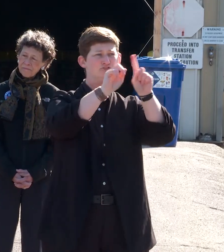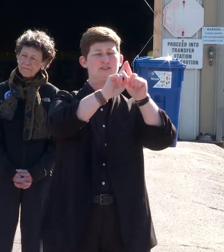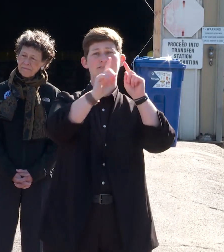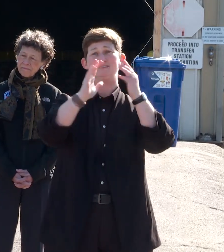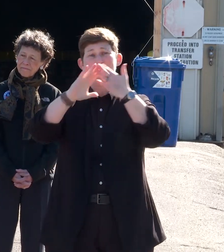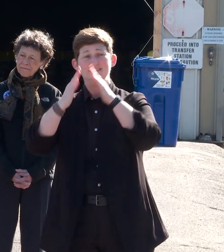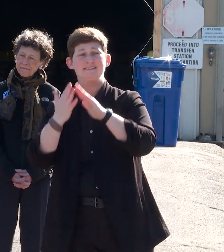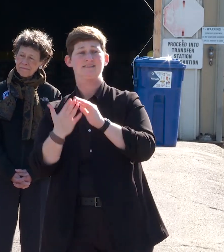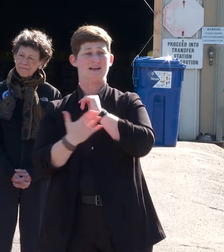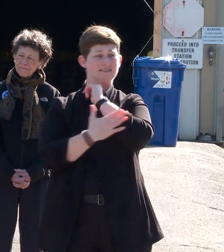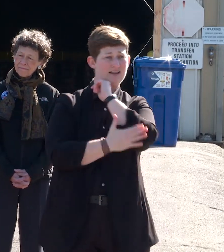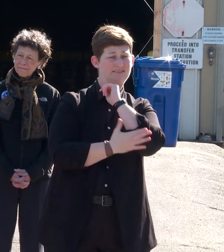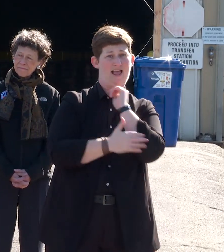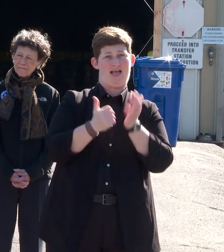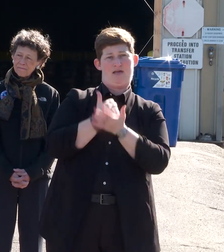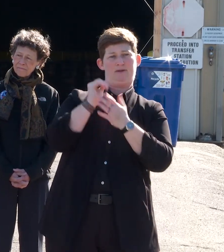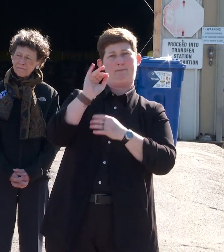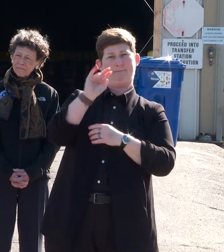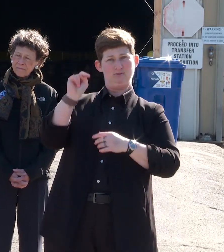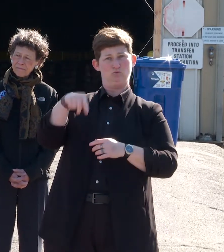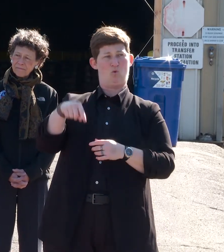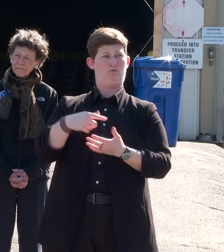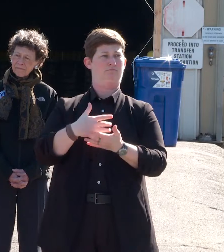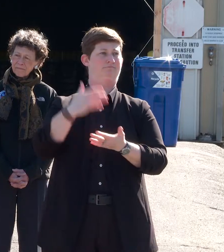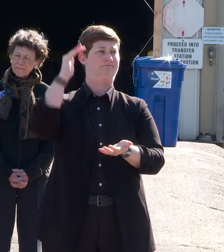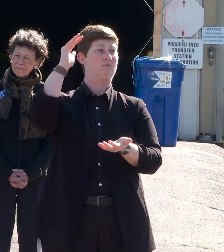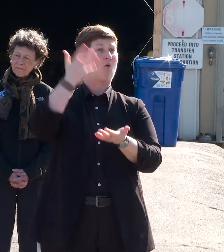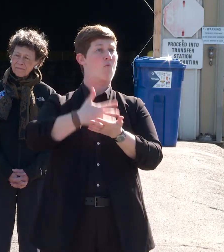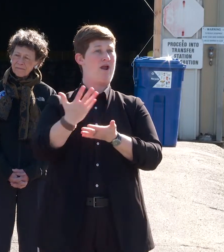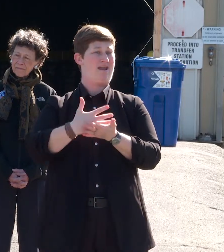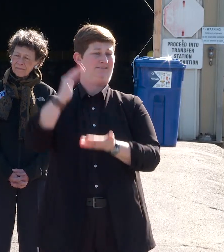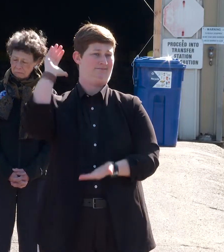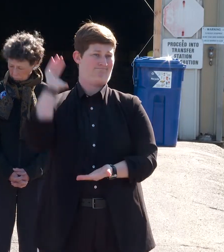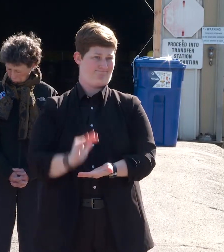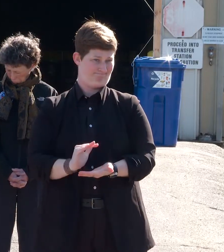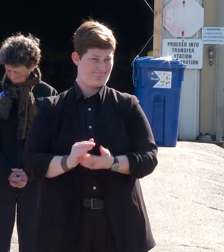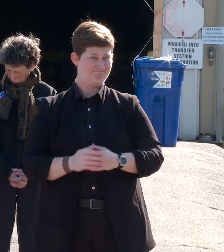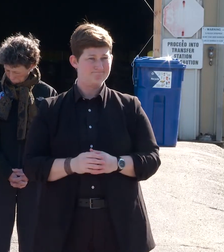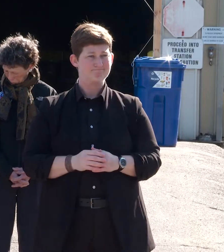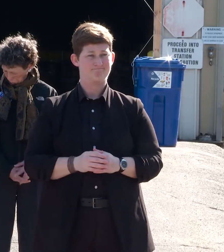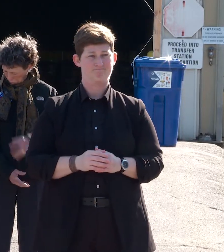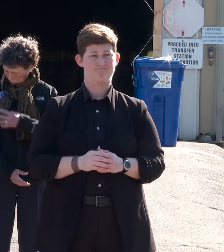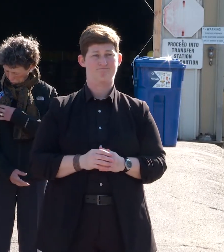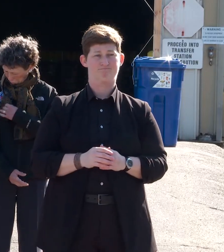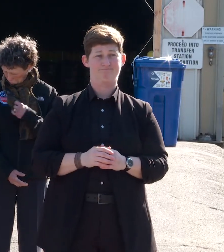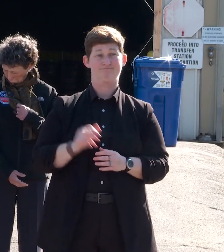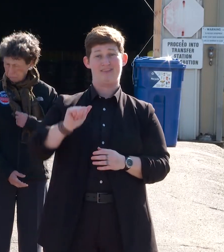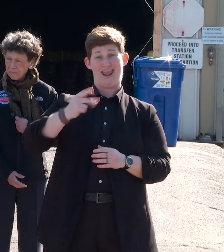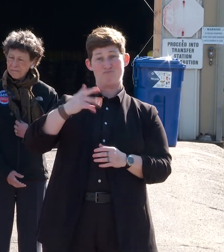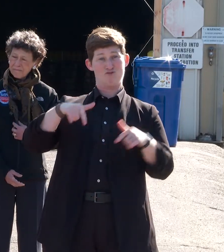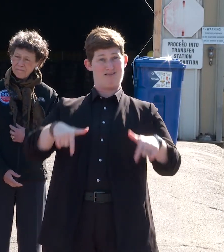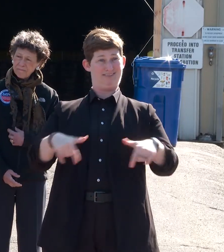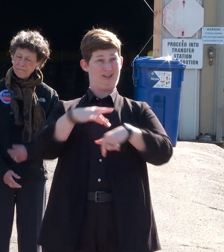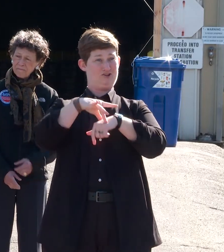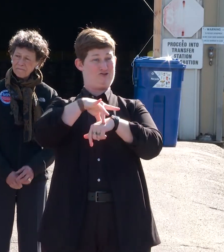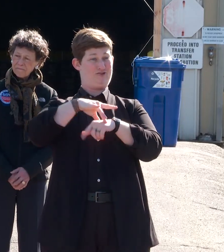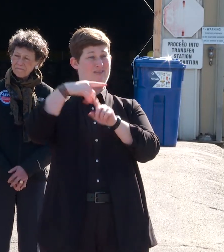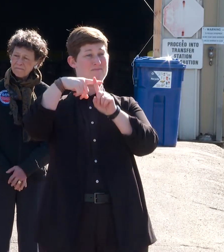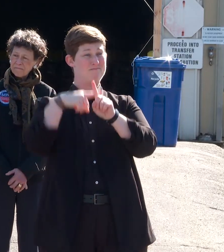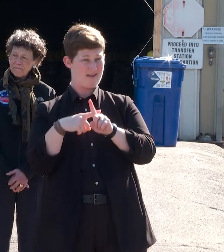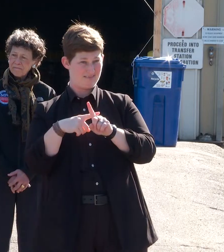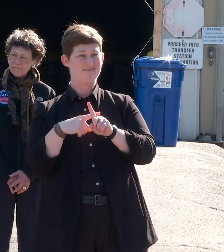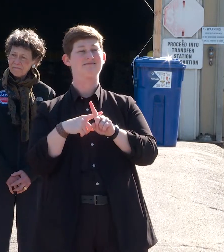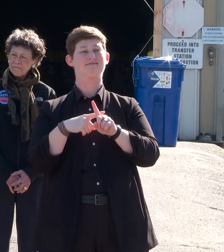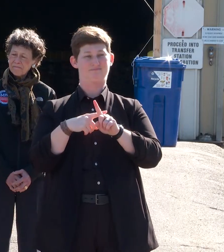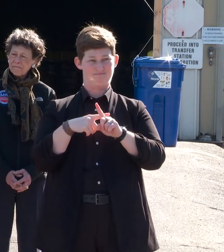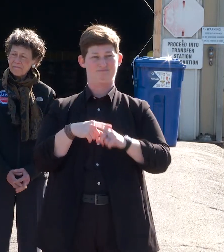state reduce waste. As we celebrate Earth Month for this entire month of April, I am particularly pleased that my city, the city of Minneapolis,